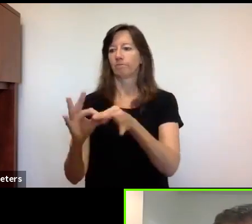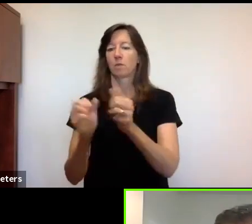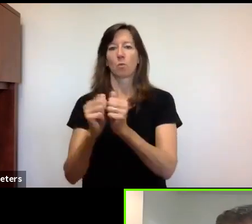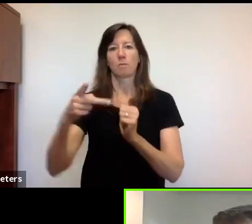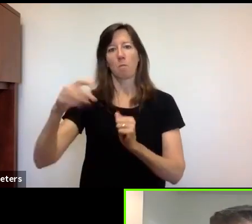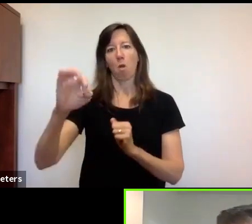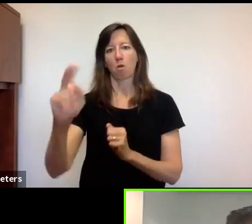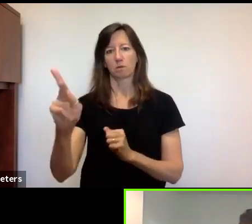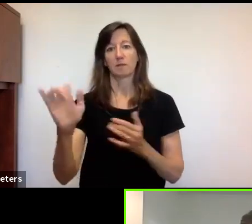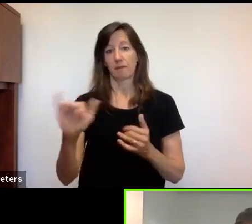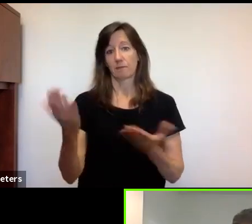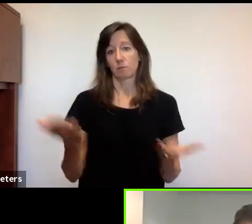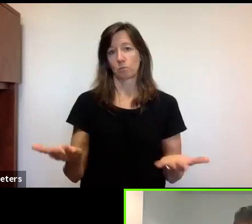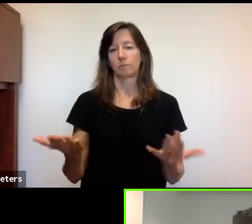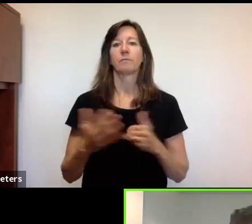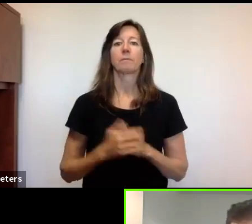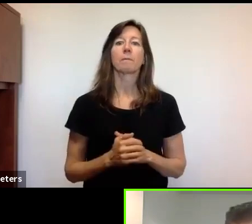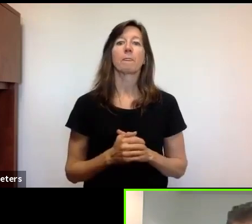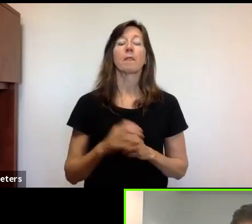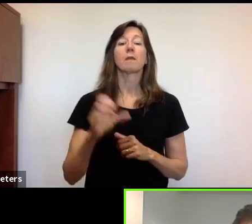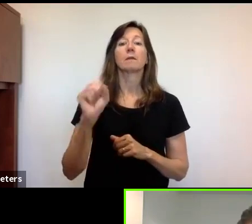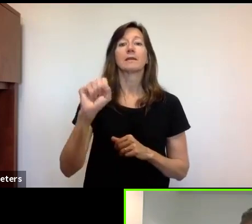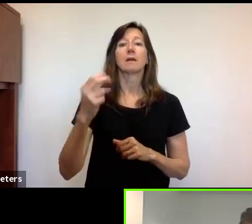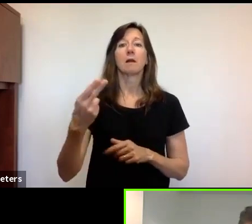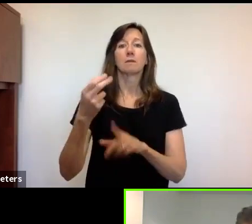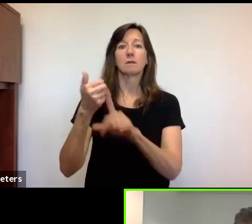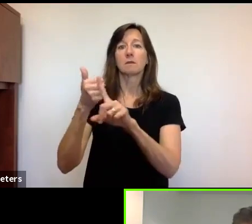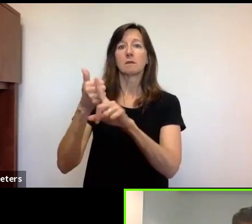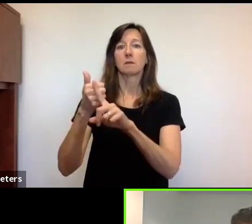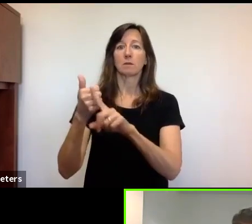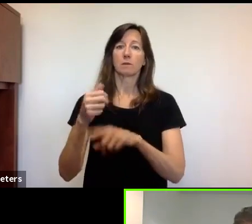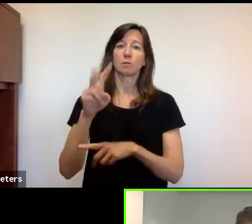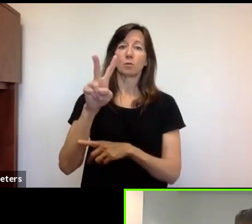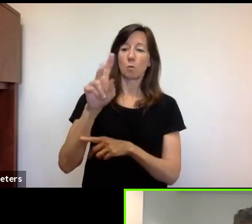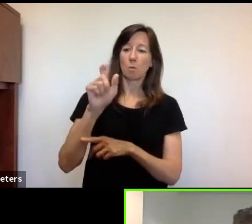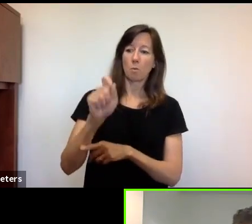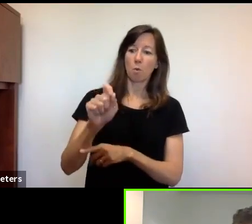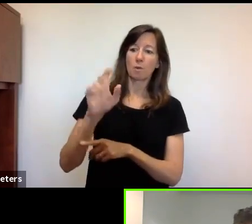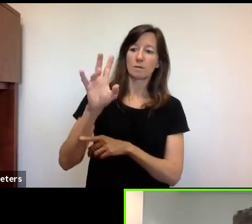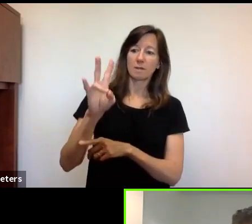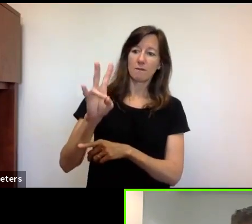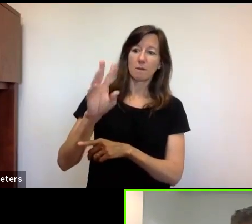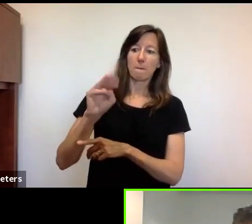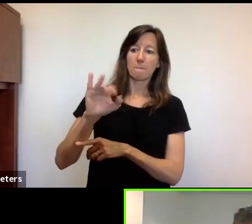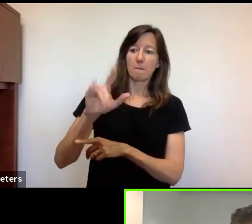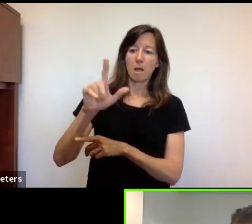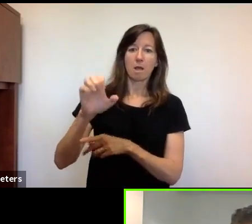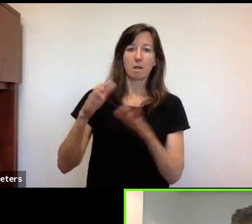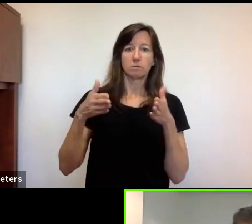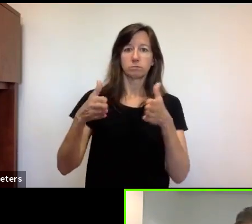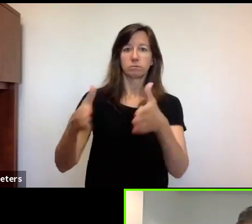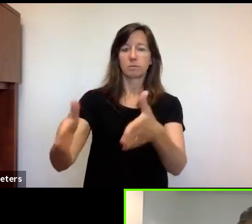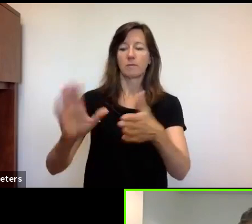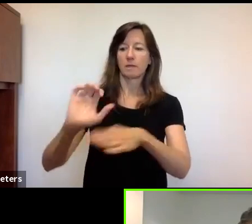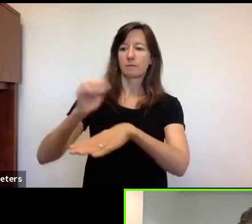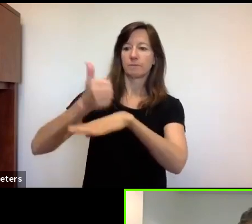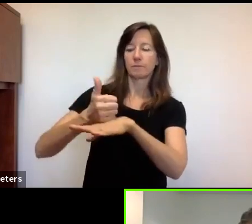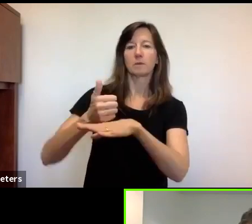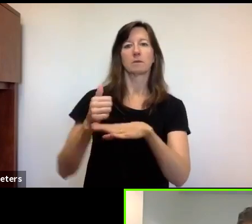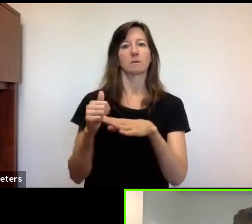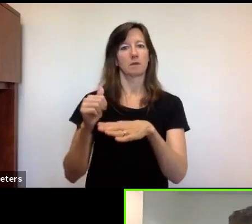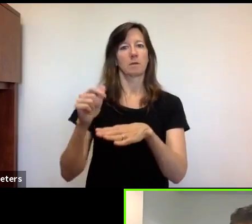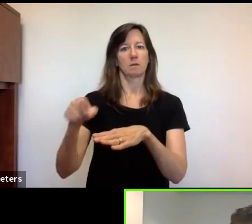Hudson transferred this 2.7-mile corridor to Dutchess County in late 2019 to help us create this public